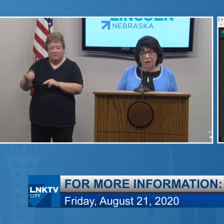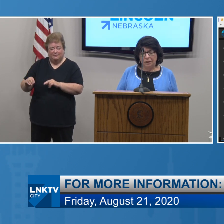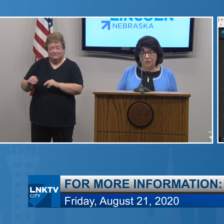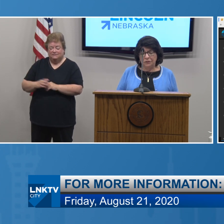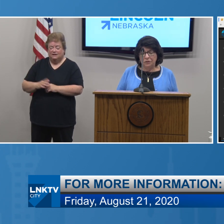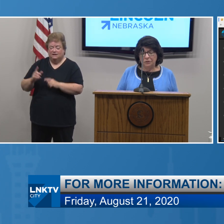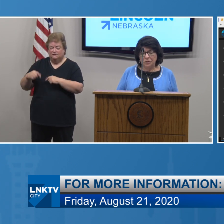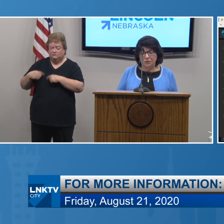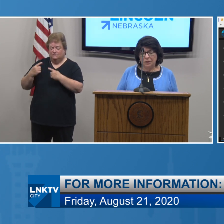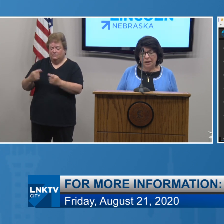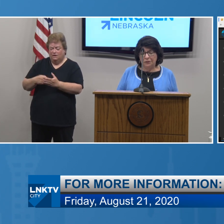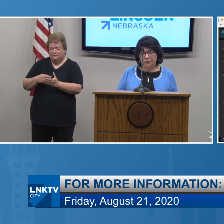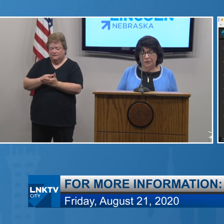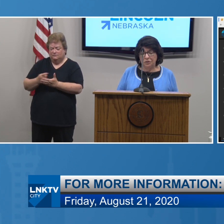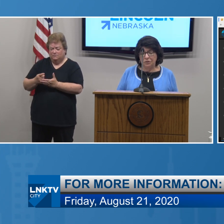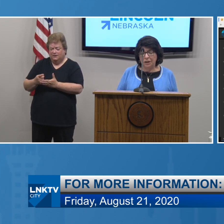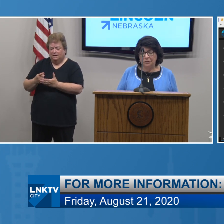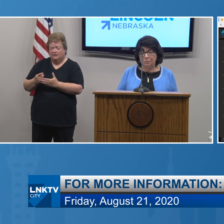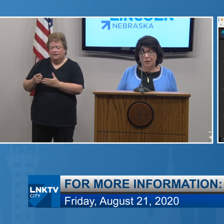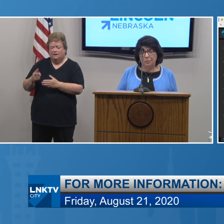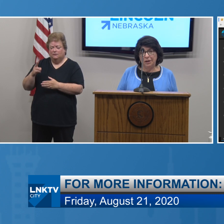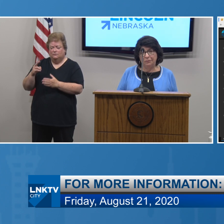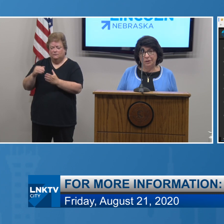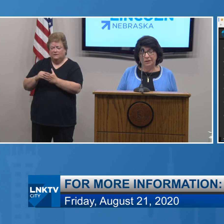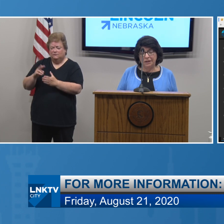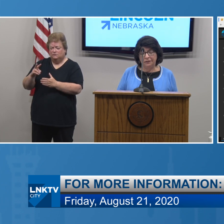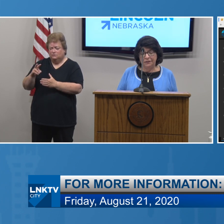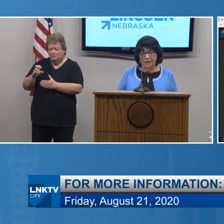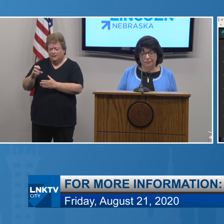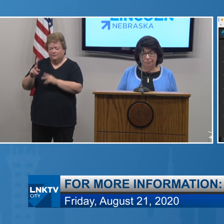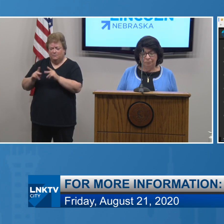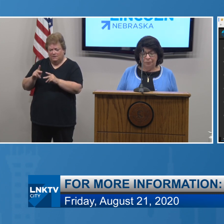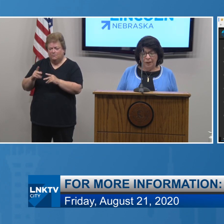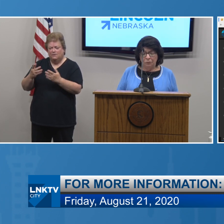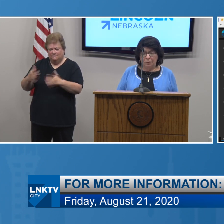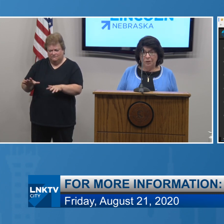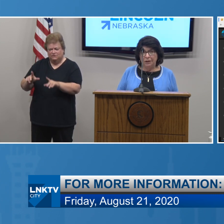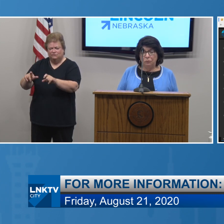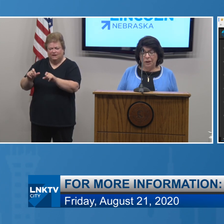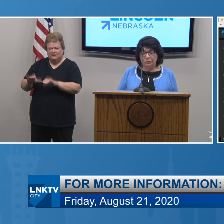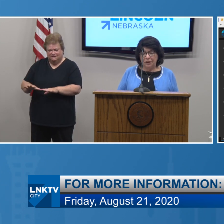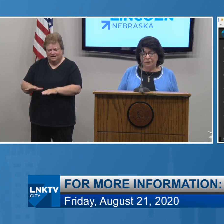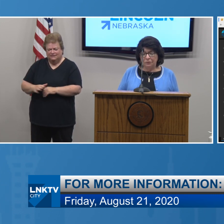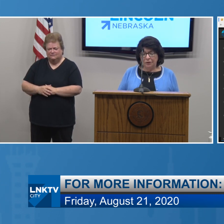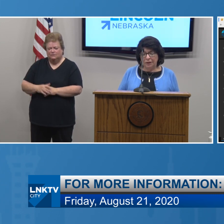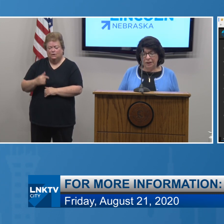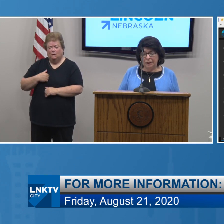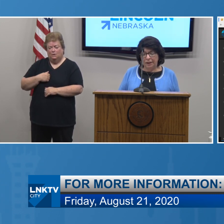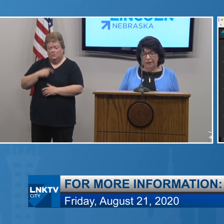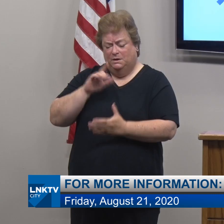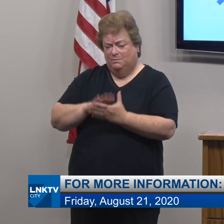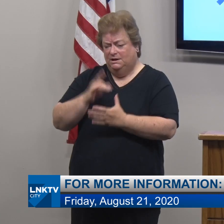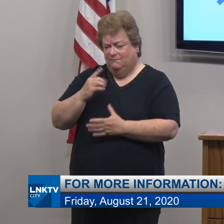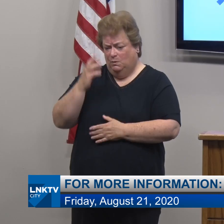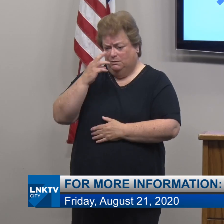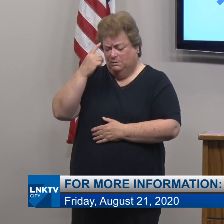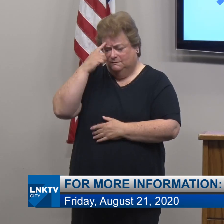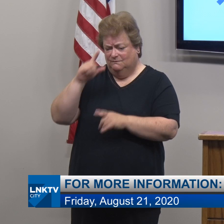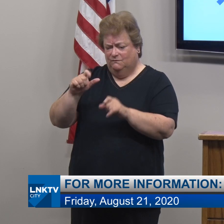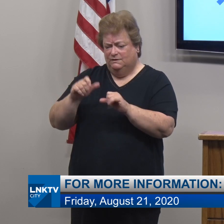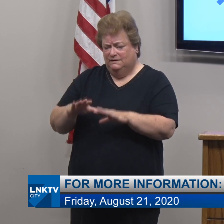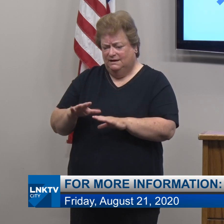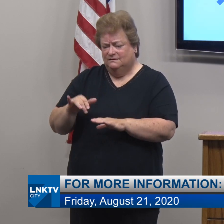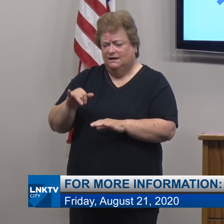this week, just over 2,200 people have been tested. We believe one reason for the decline in testing is